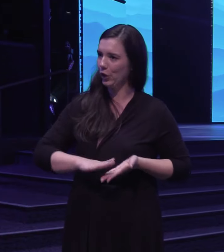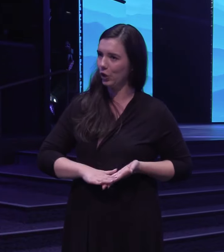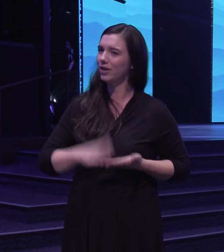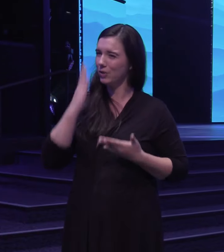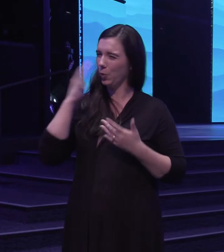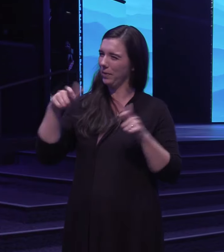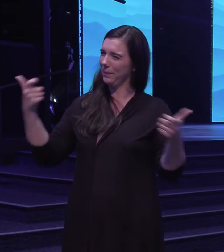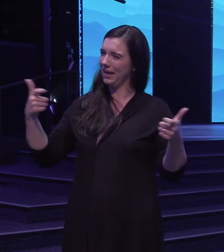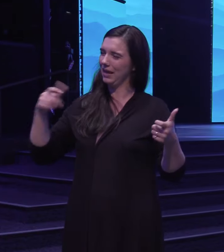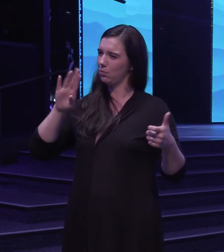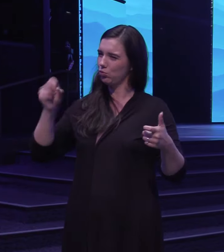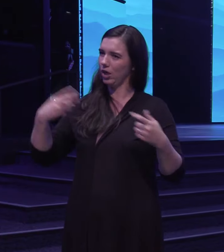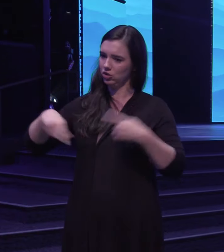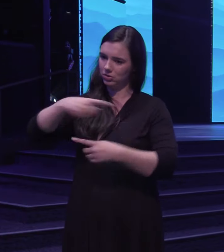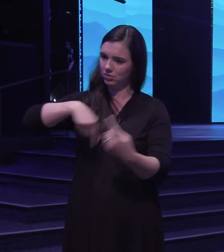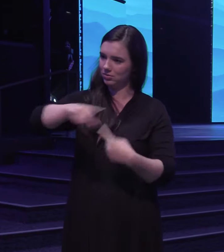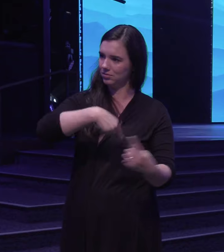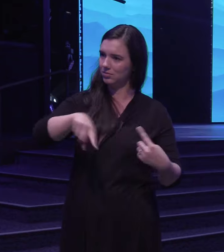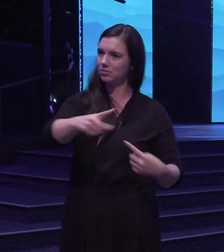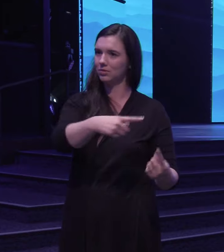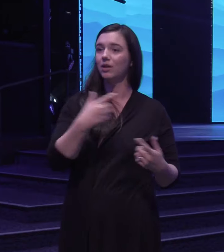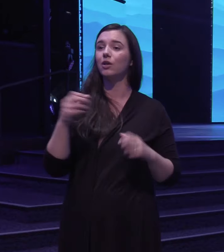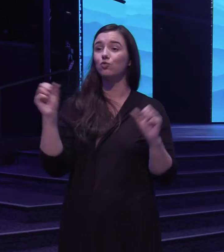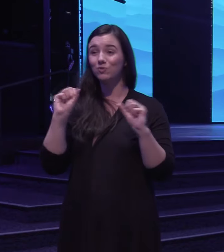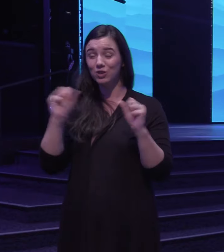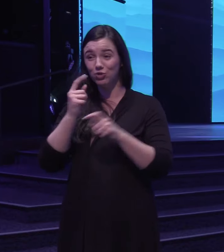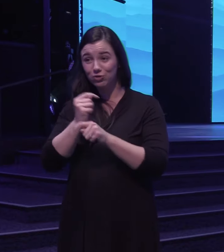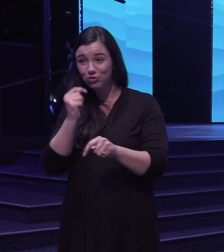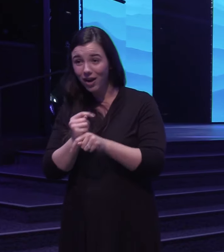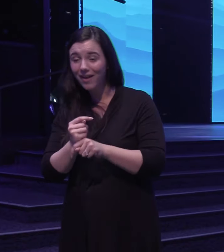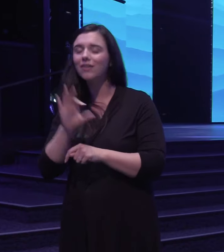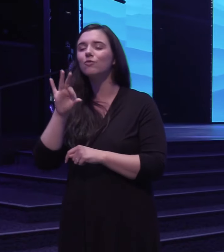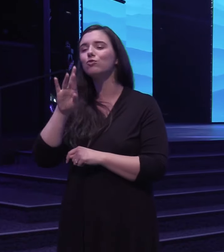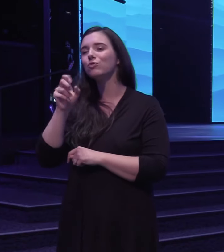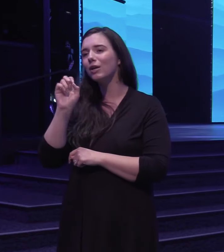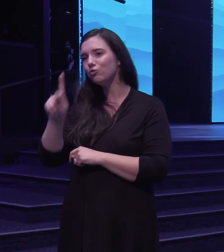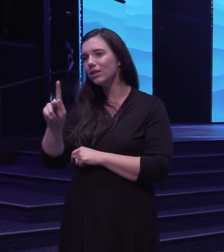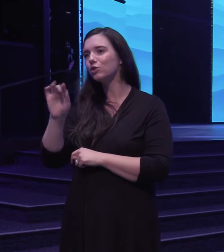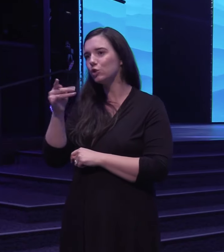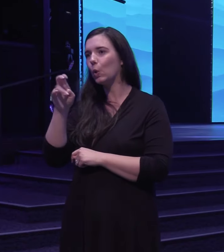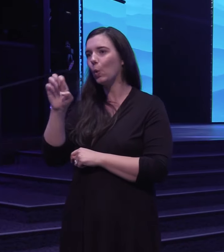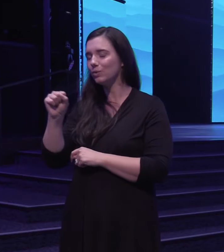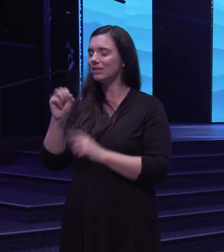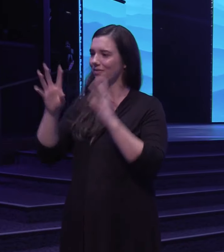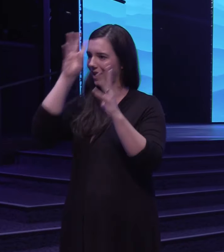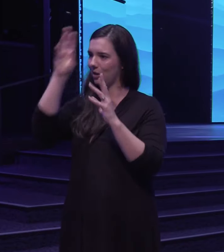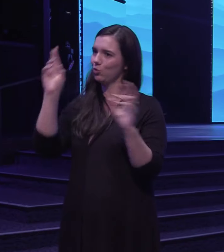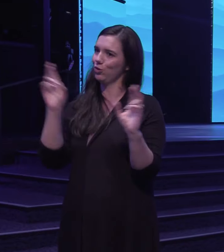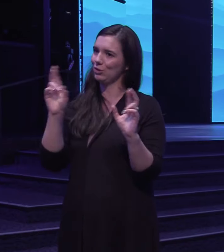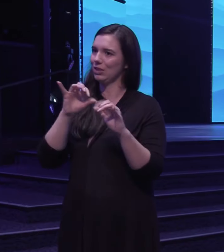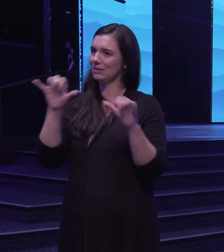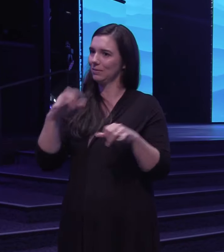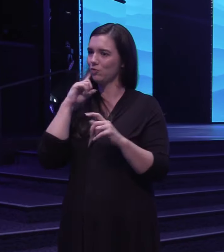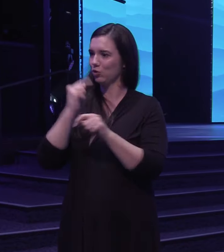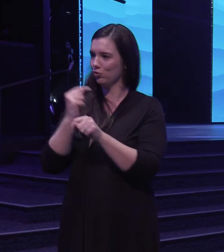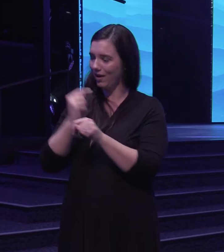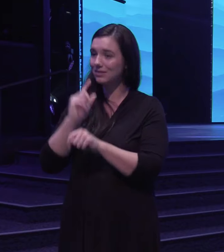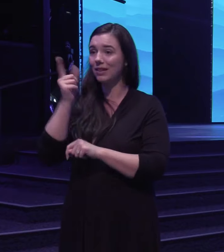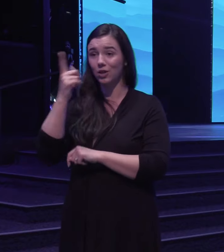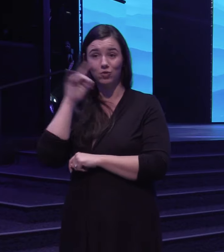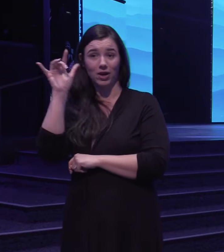comes a big refrigerated tractor trailer truck. Frederick Jones, a Black man, invented the refrigeration system for trucks, later adopted